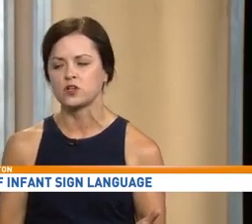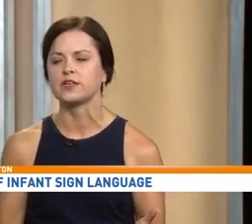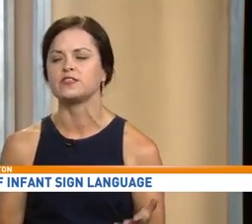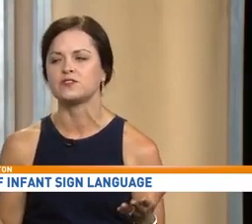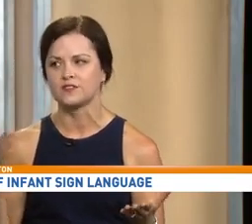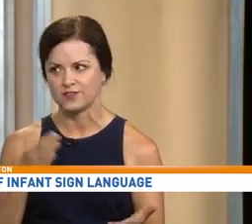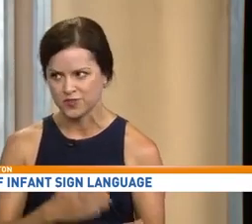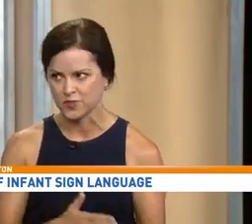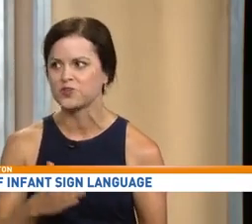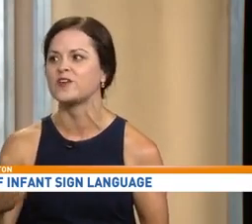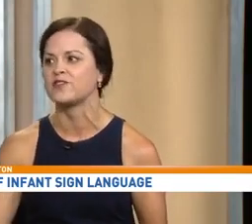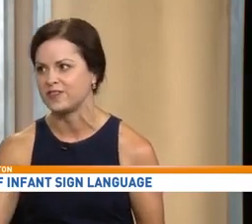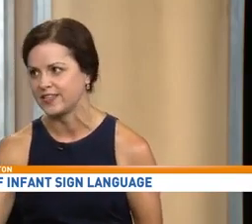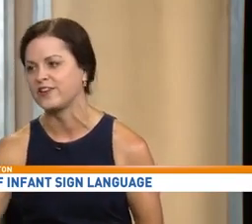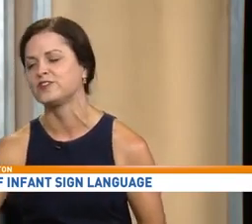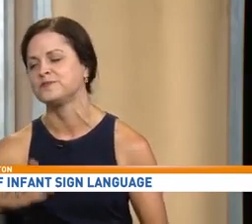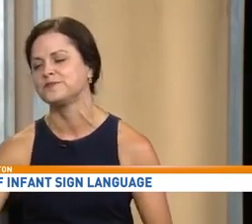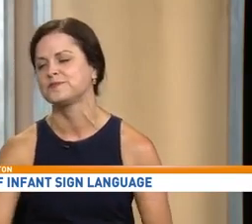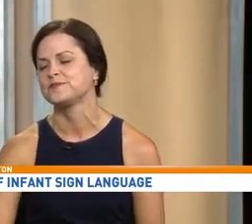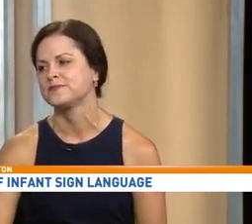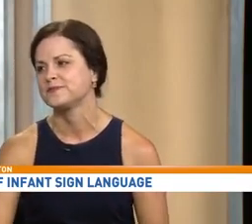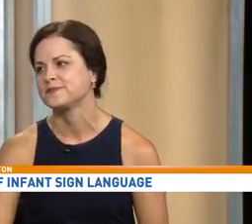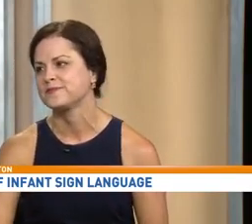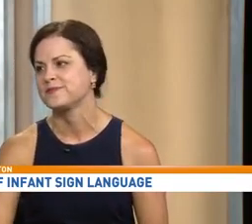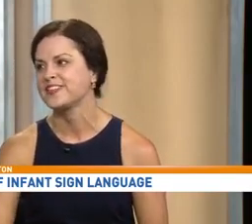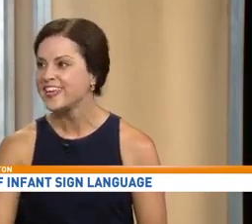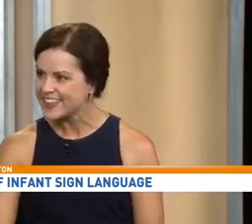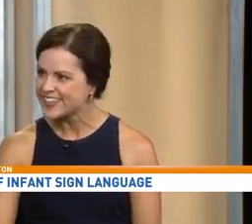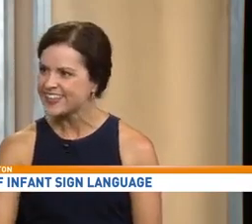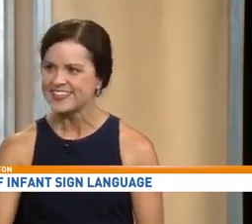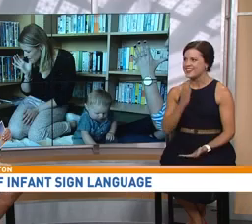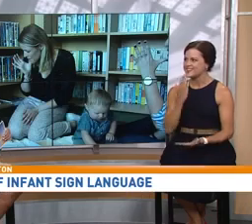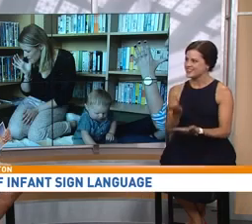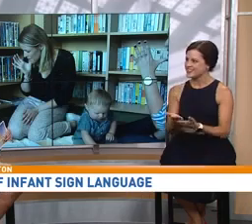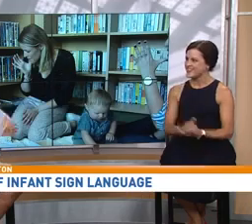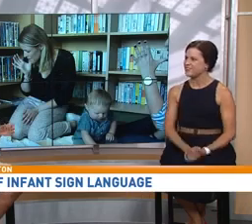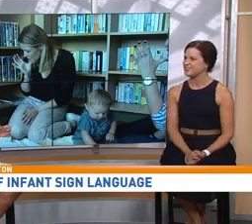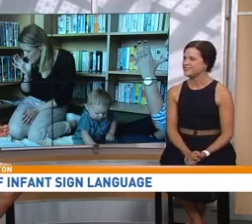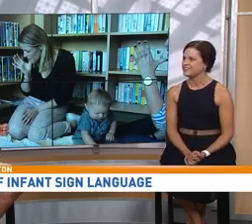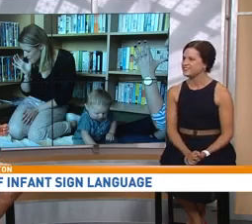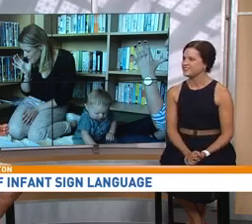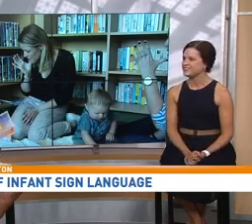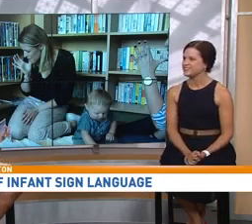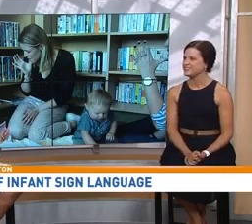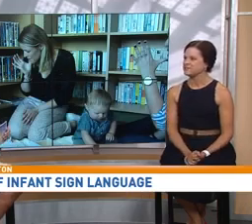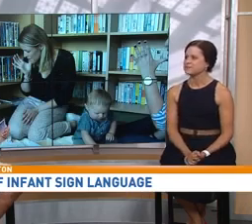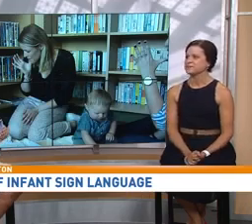starting this sooner rather than later. Wonderful. Erin, thank you so much for all of these great tips. You can find out more information on their website.